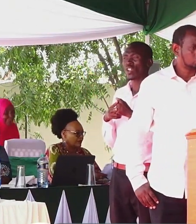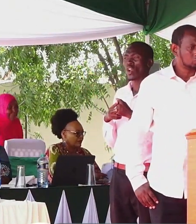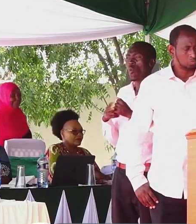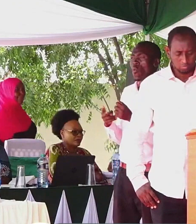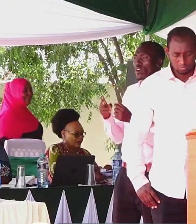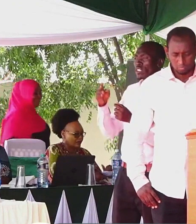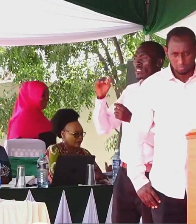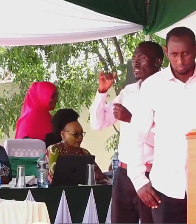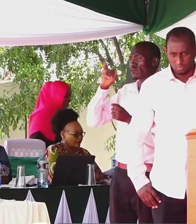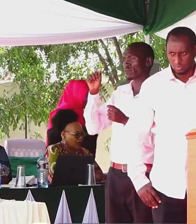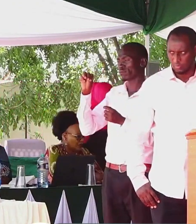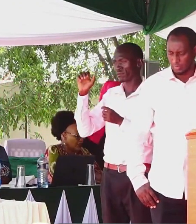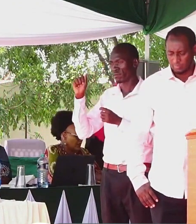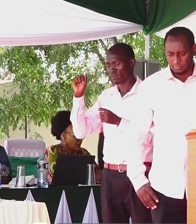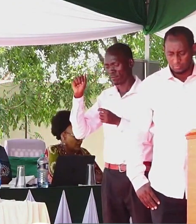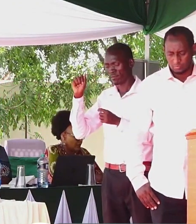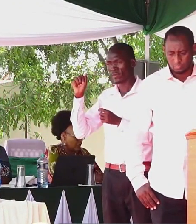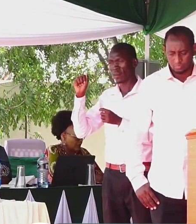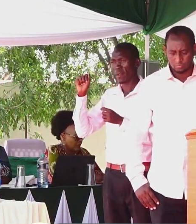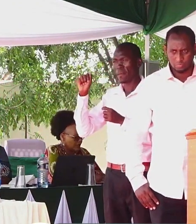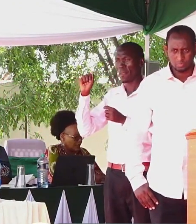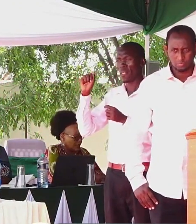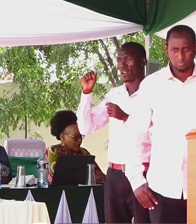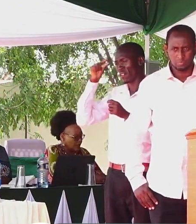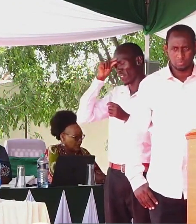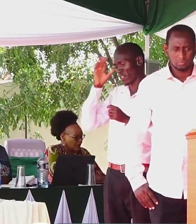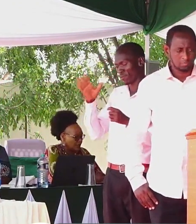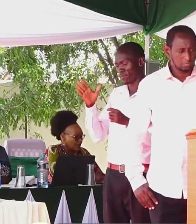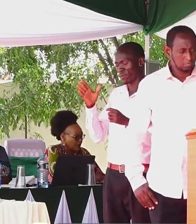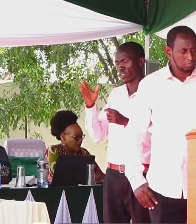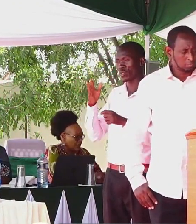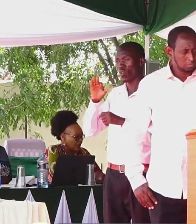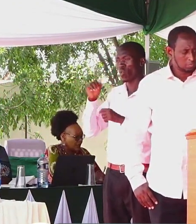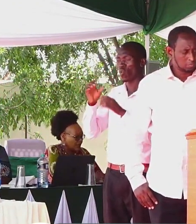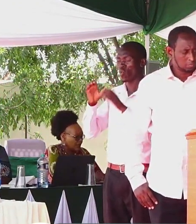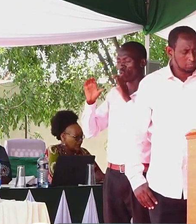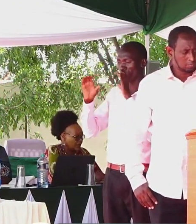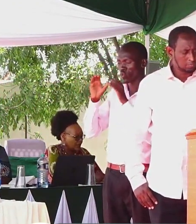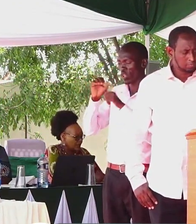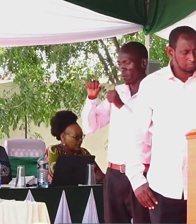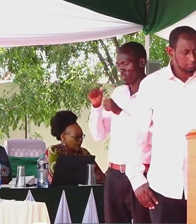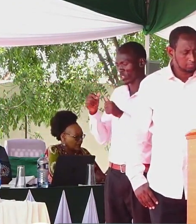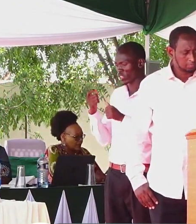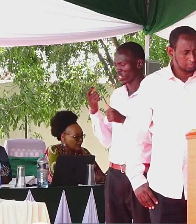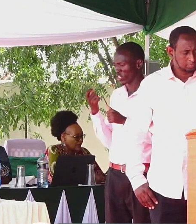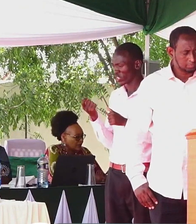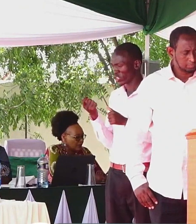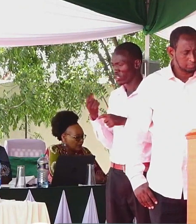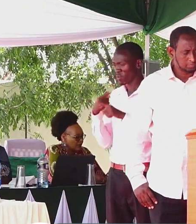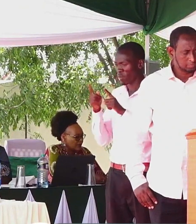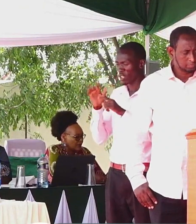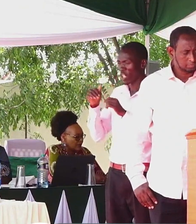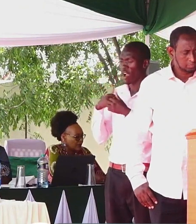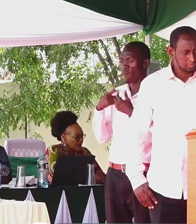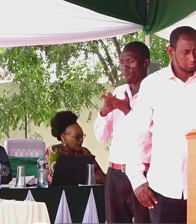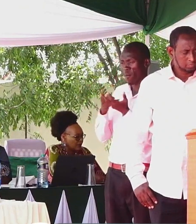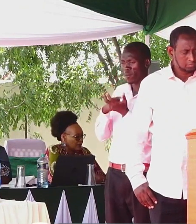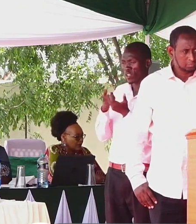and we have very, maybe few things to talk about in Garissa. We have a population of